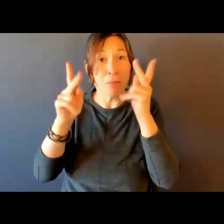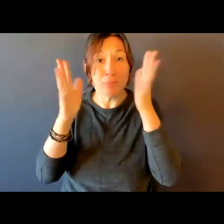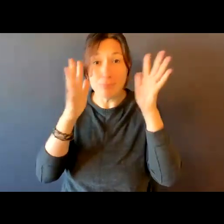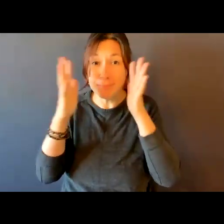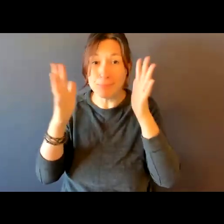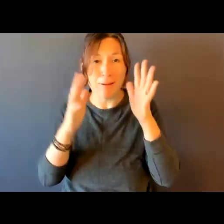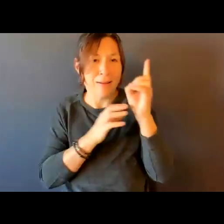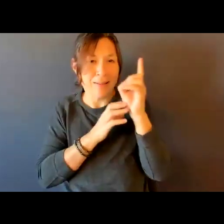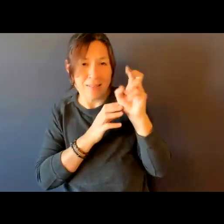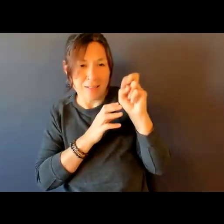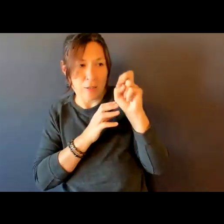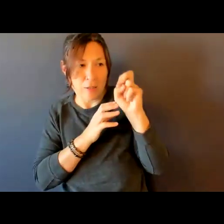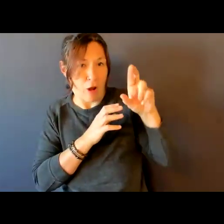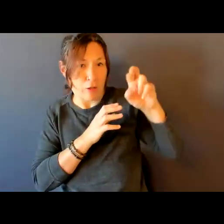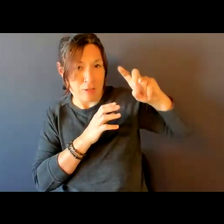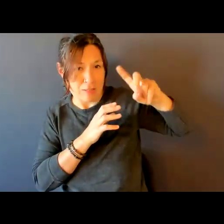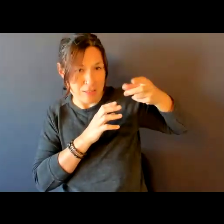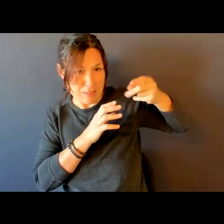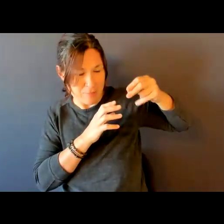DePina over there.